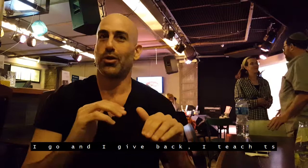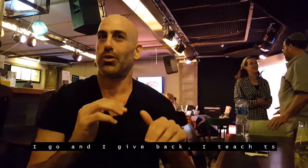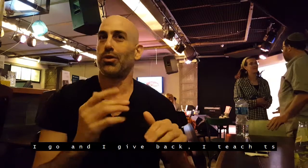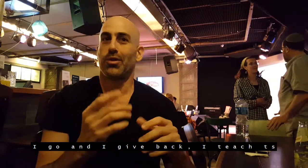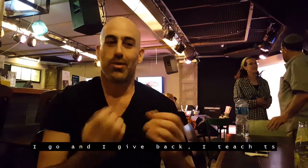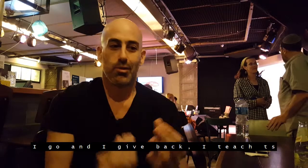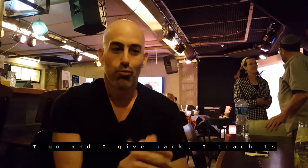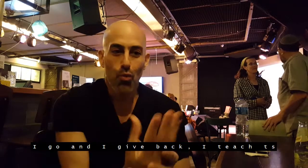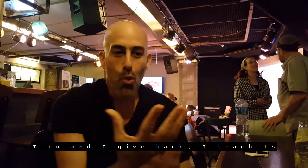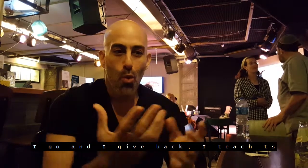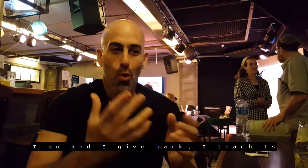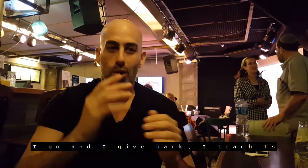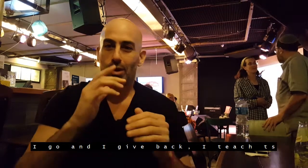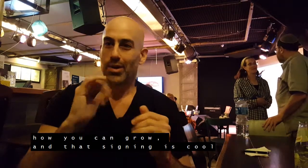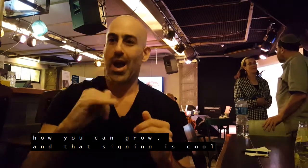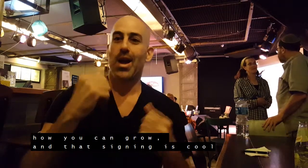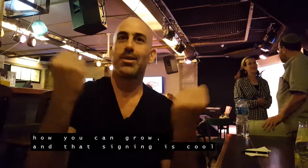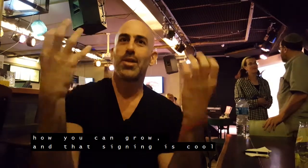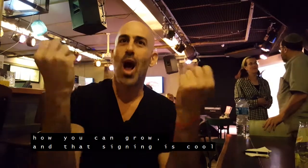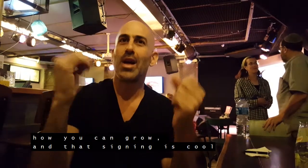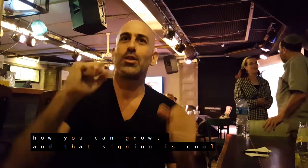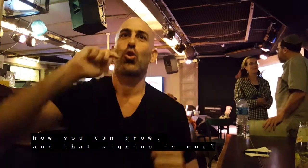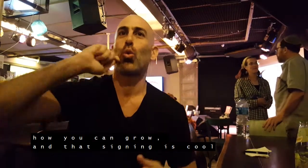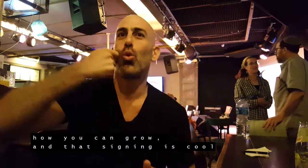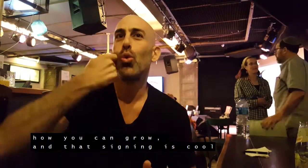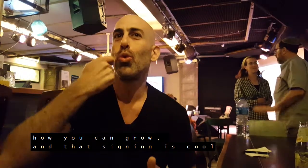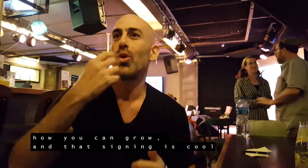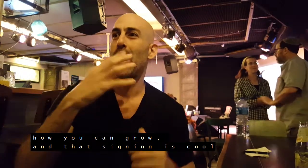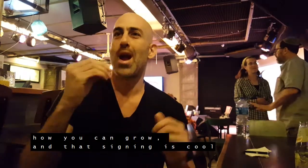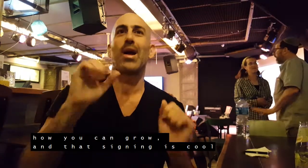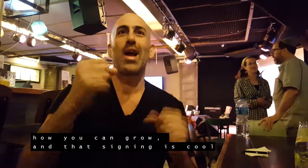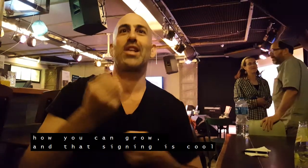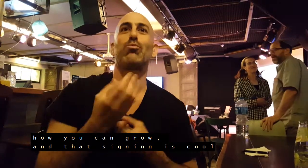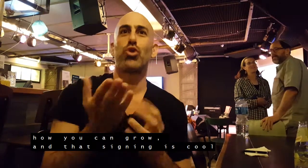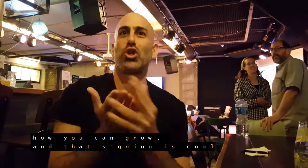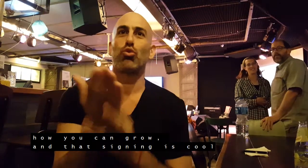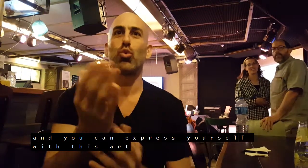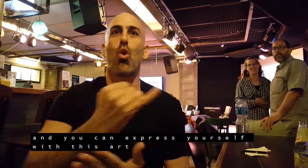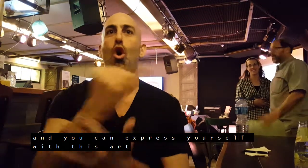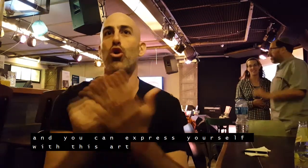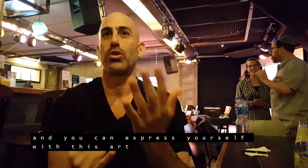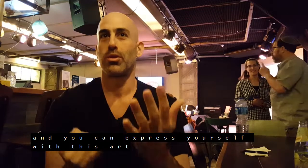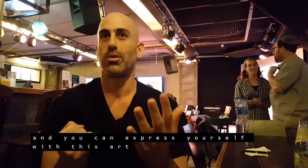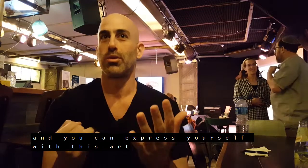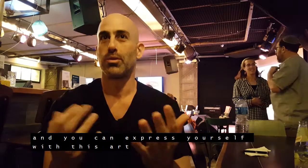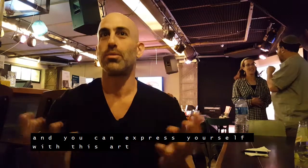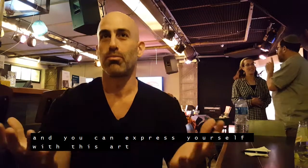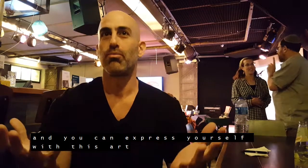kids and I teach them how you can grow and that signing school and you can express yourself with this art.